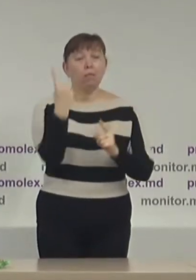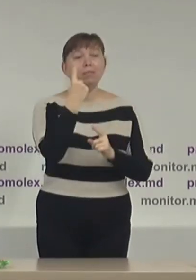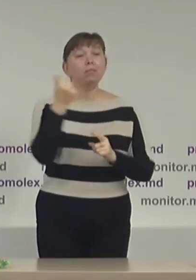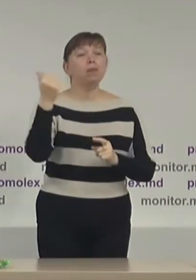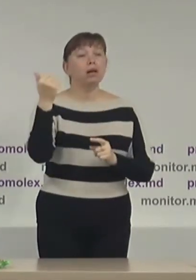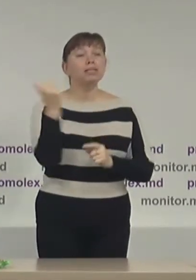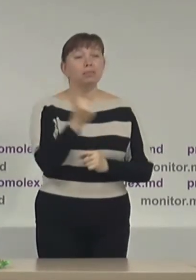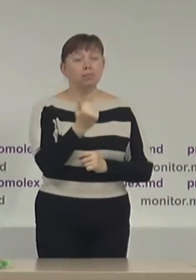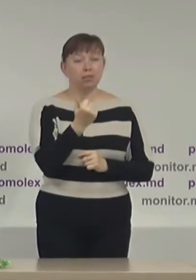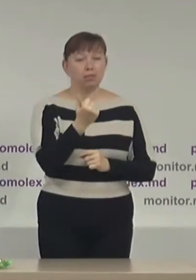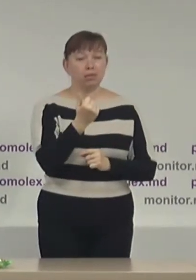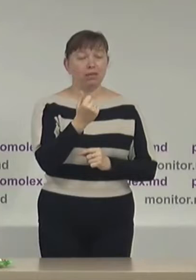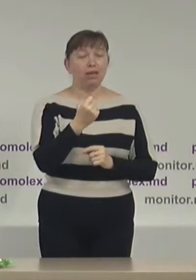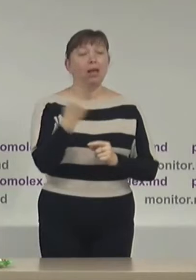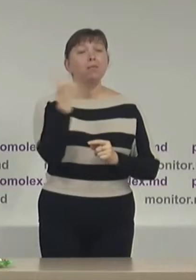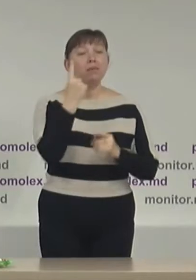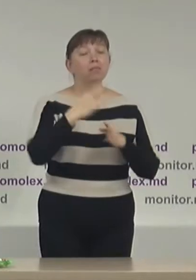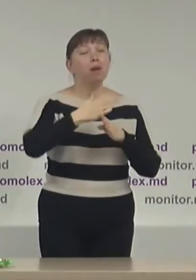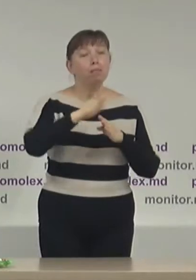the first week,